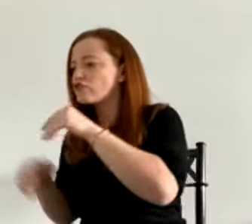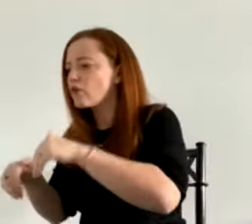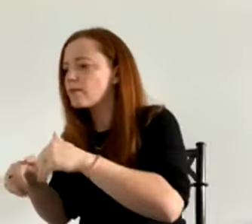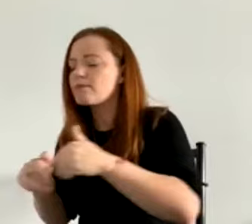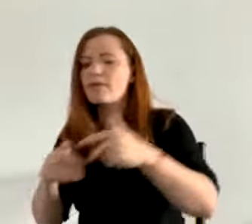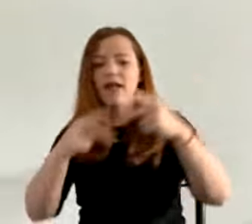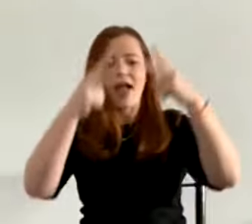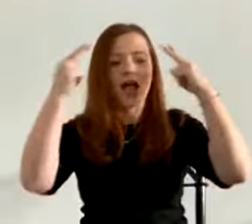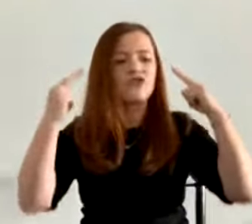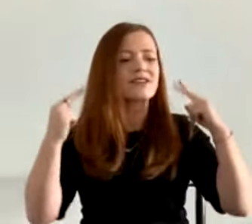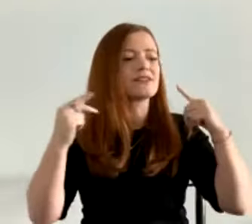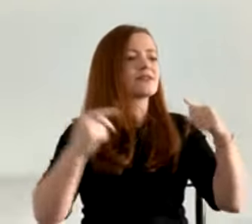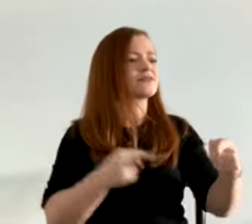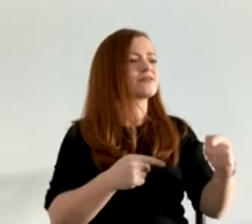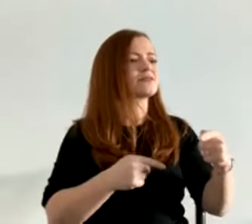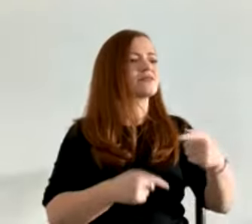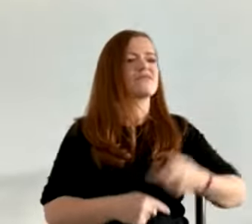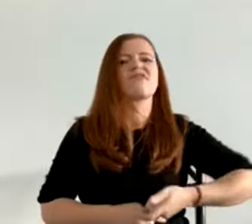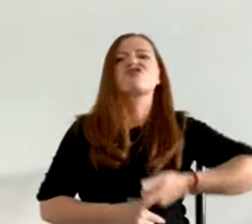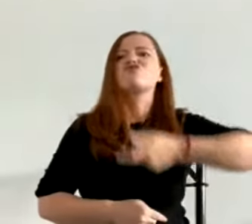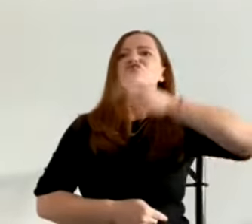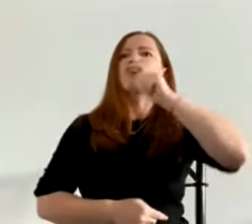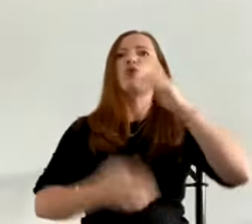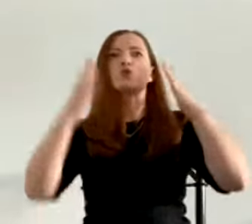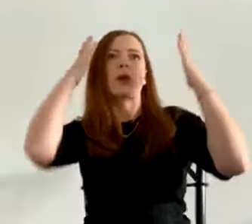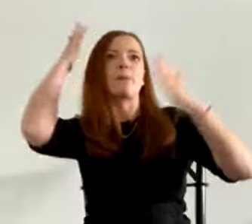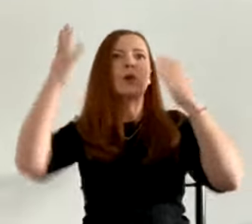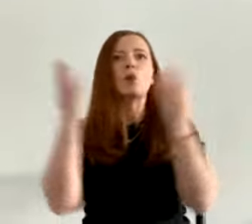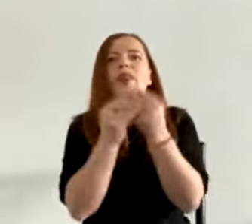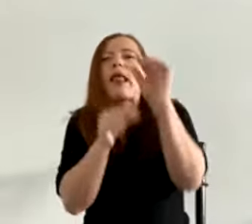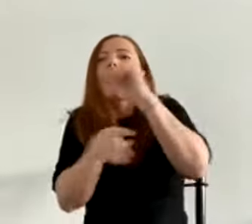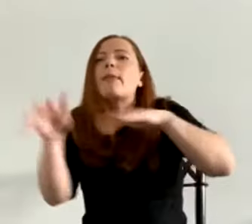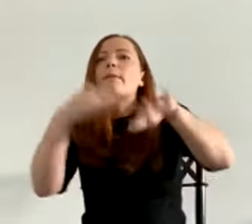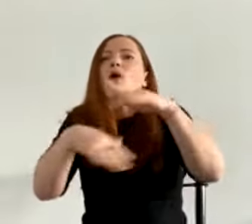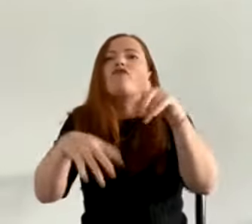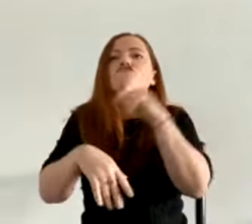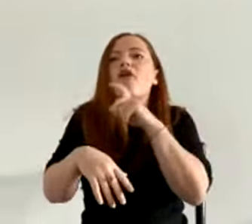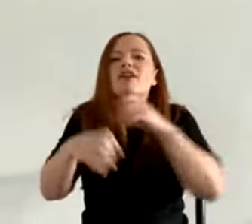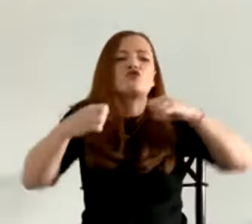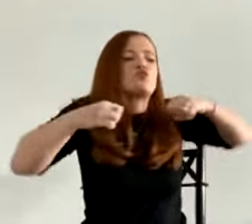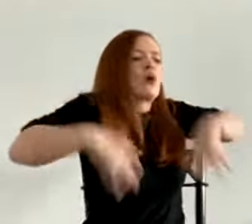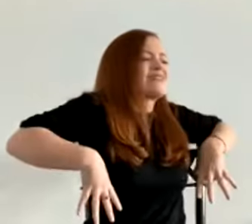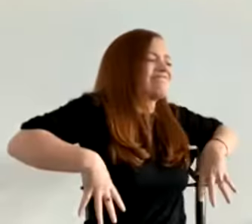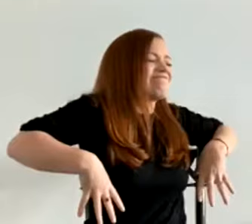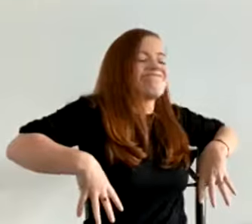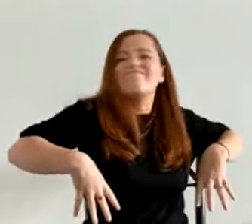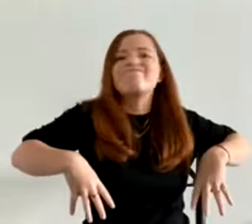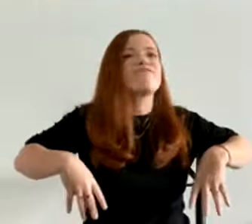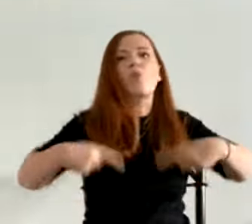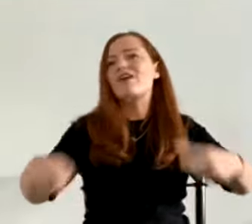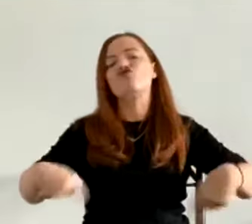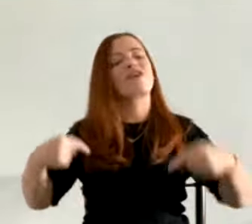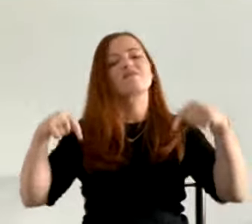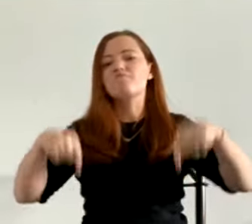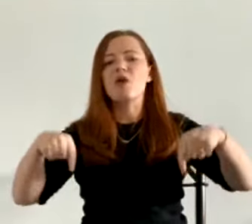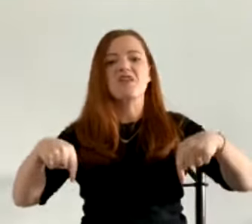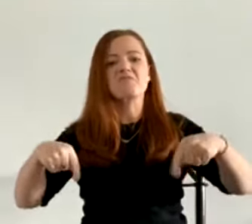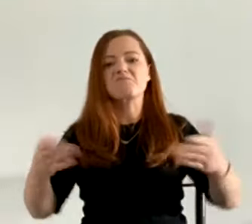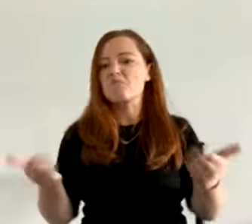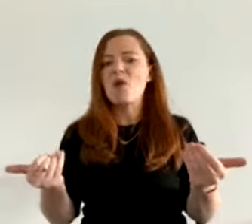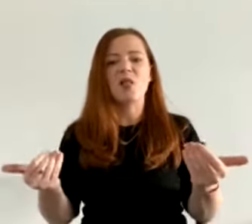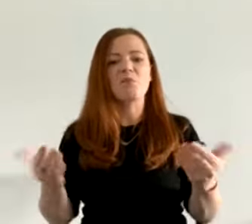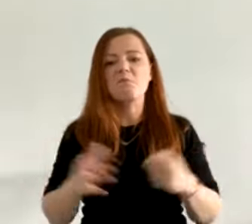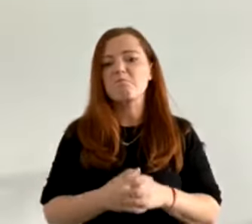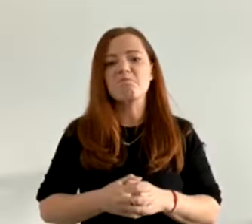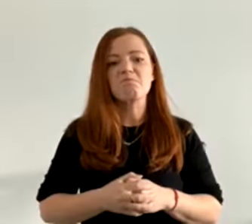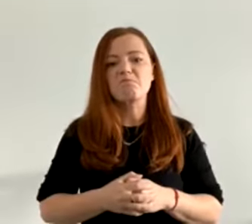hairdresser, an espresso shampoo with a hint of chocolate and perspiration. No wheelchairs, not here, not welcome.